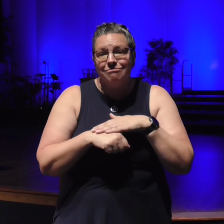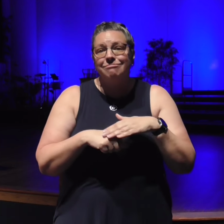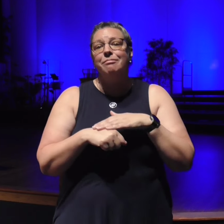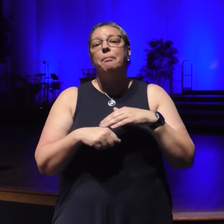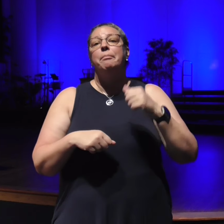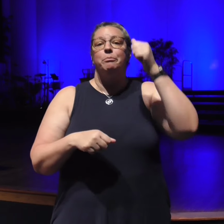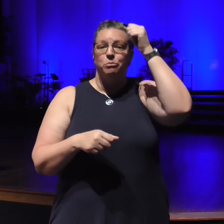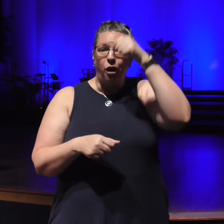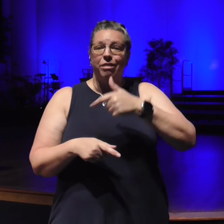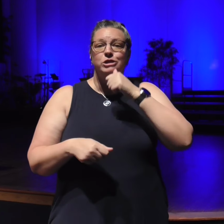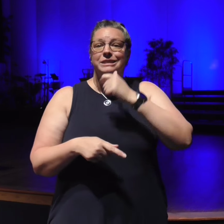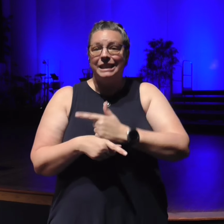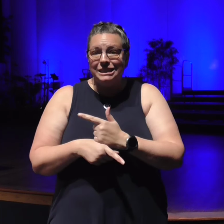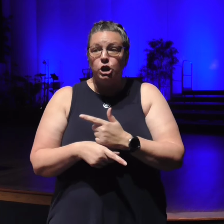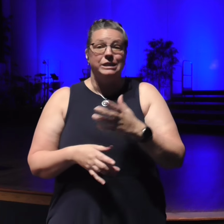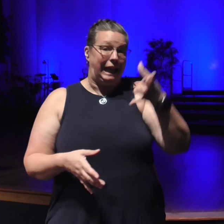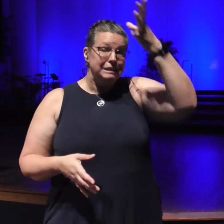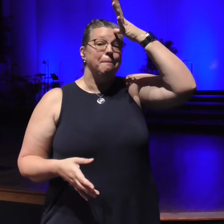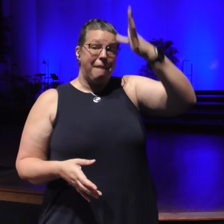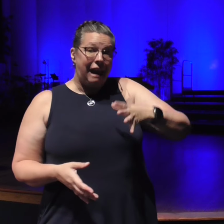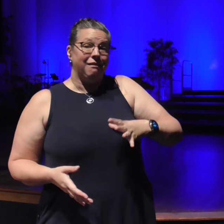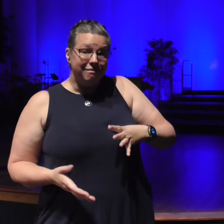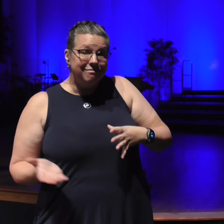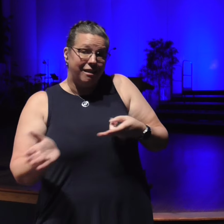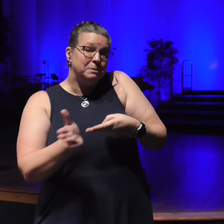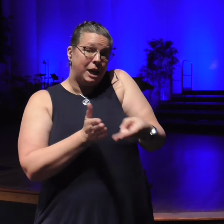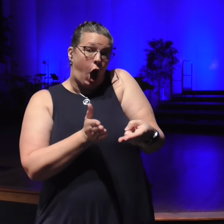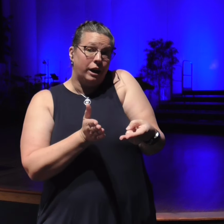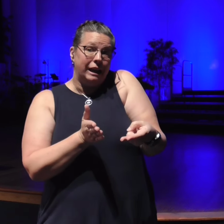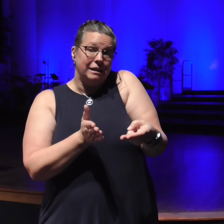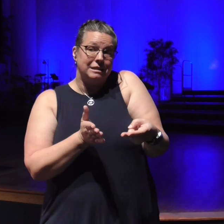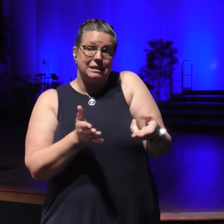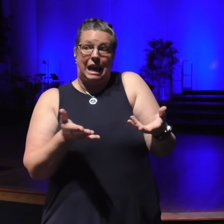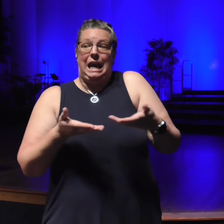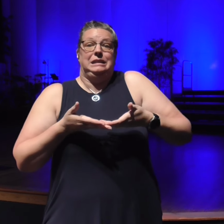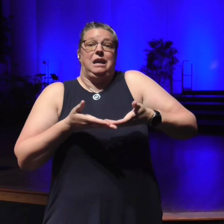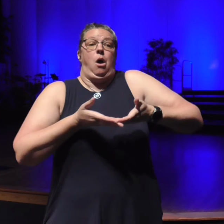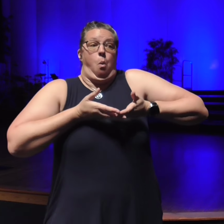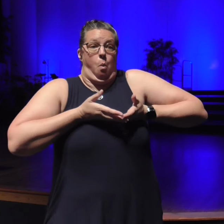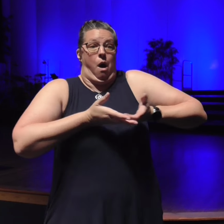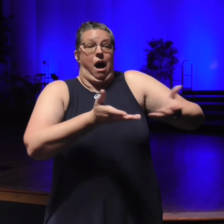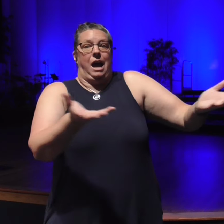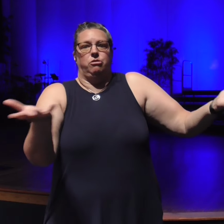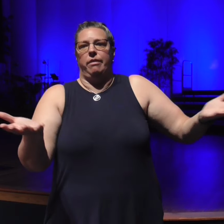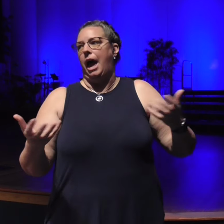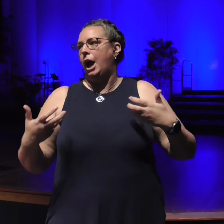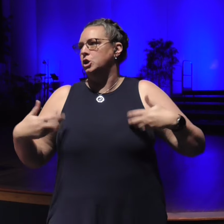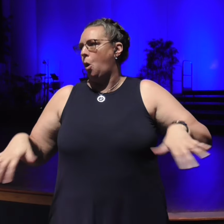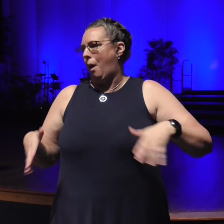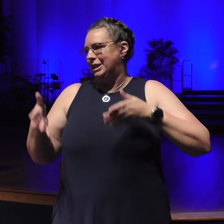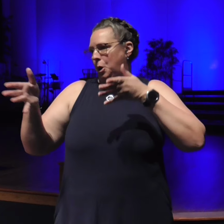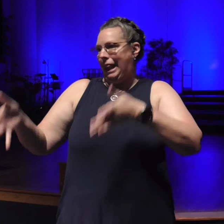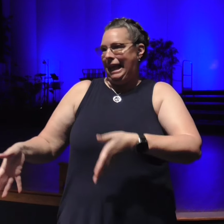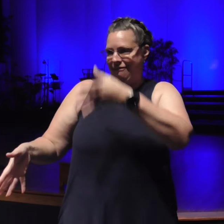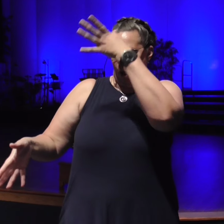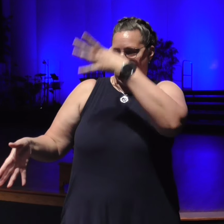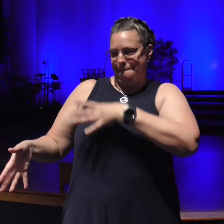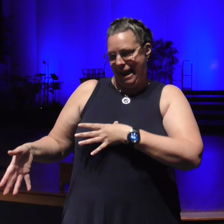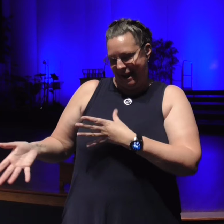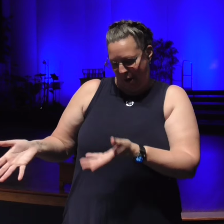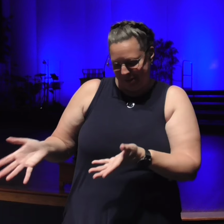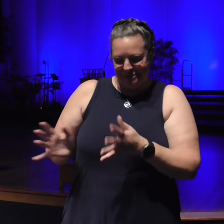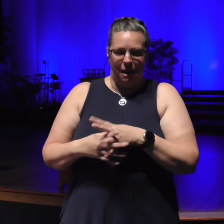It's men. Let's be honest, it's a wide raft of people. I mean, I don't want to leave our men